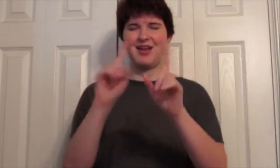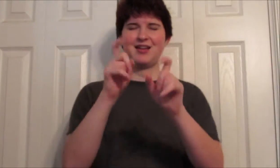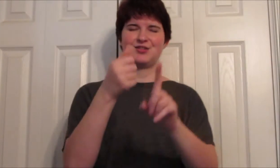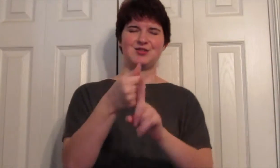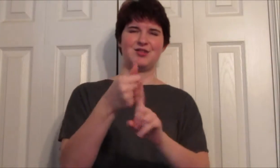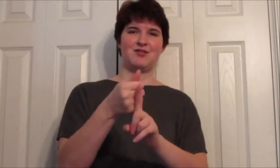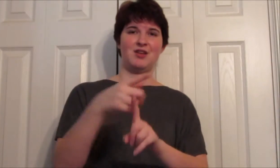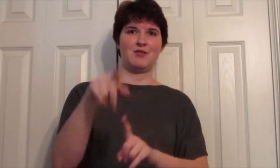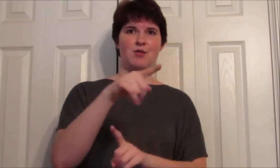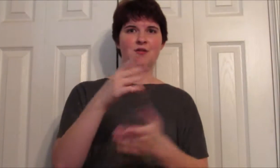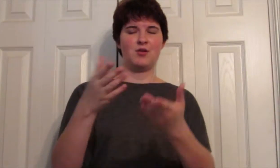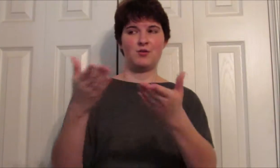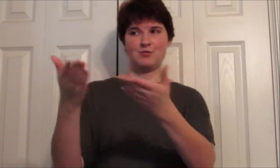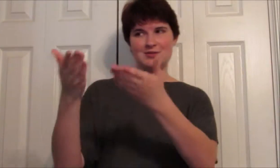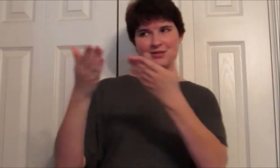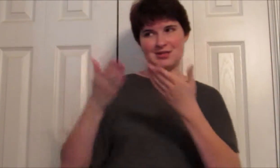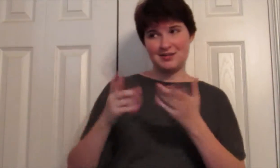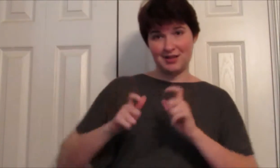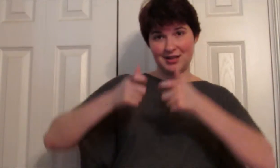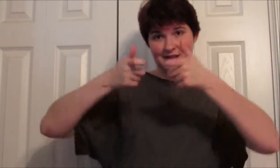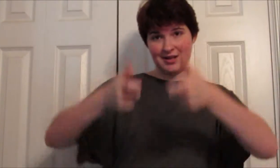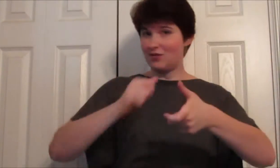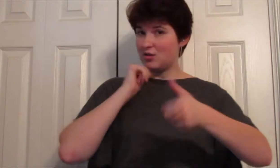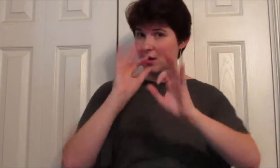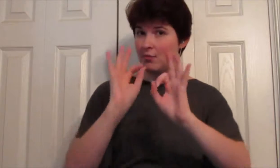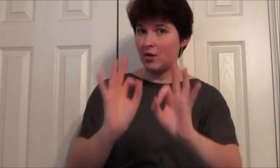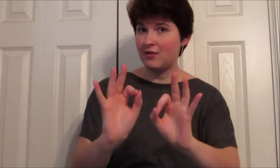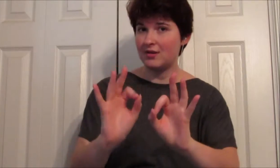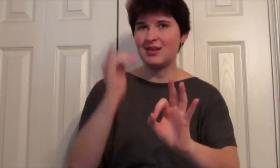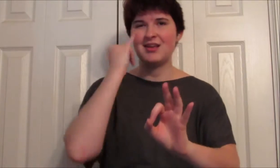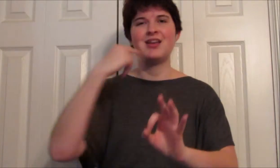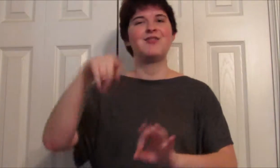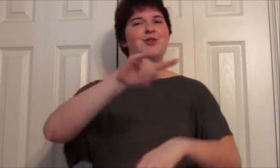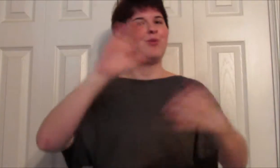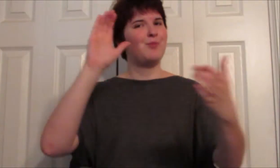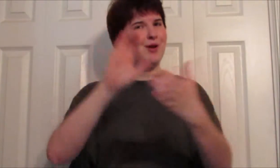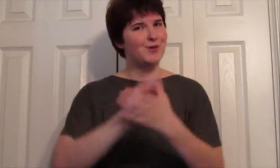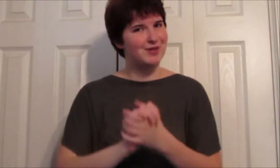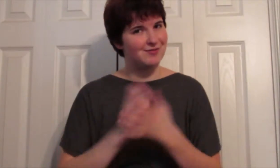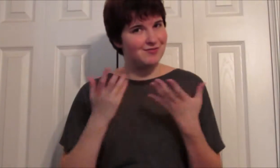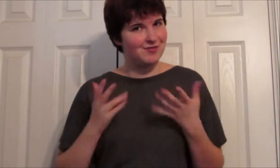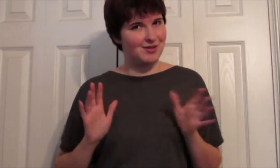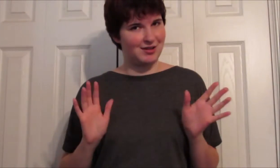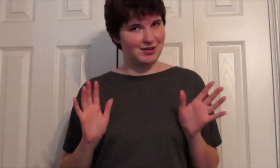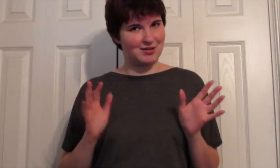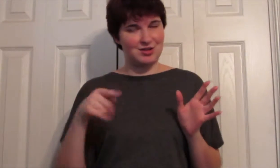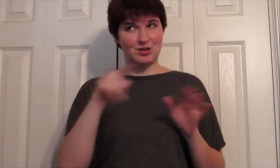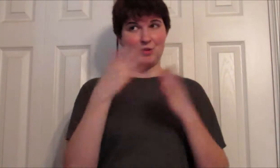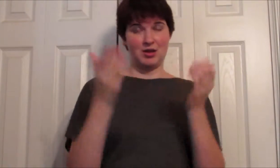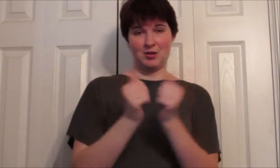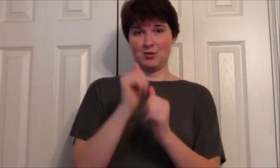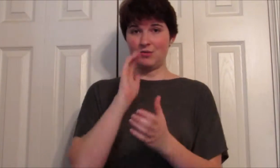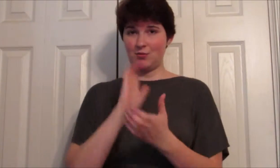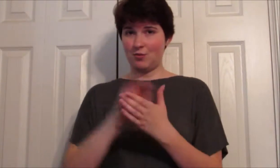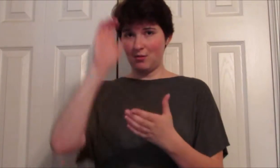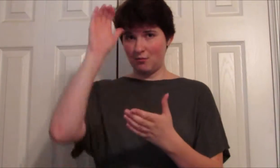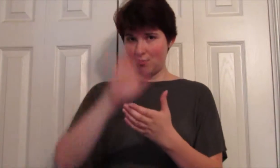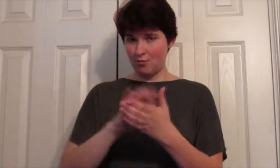Ask yourself, have you ever received an imperfect gift? If you are married, and you are here with your